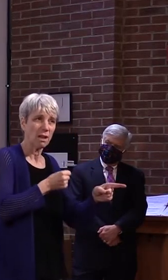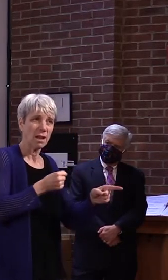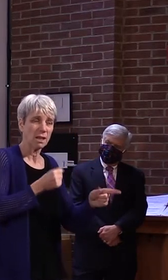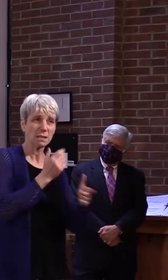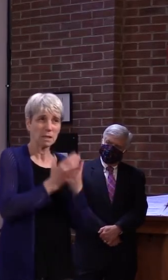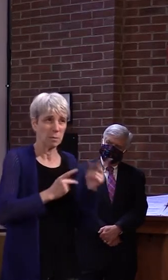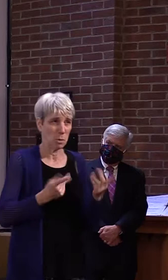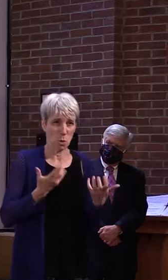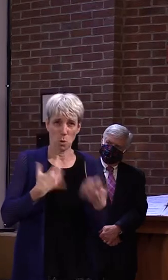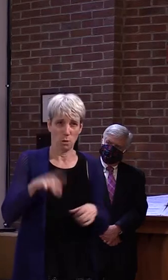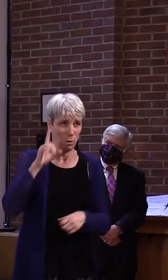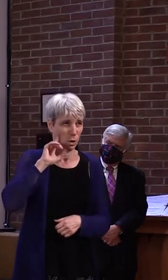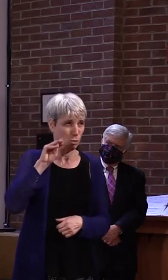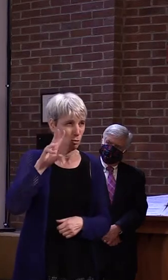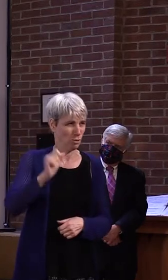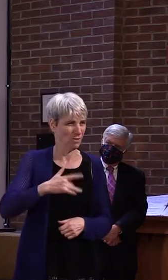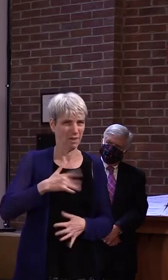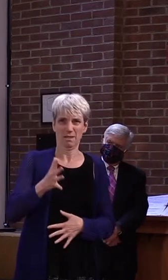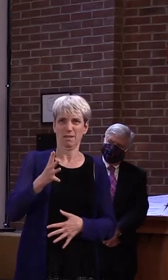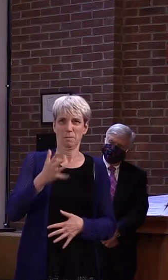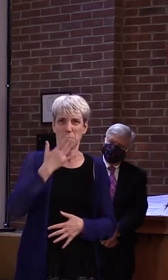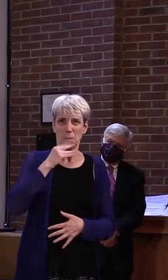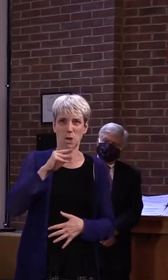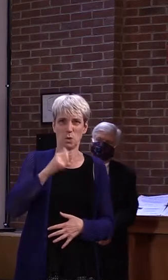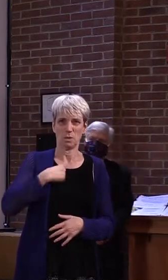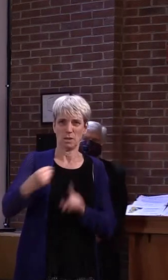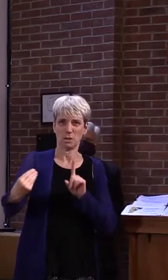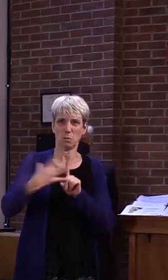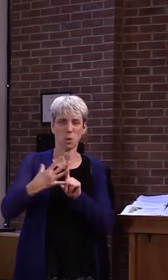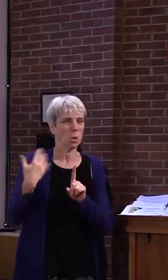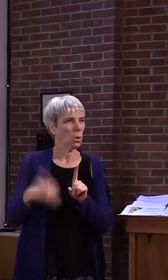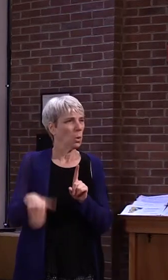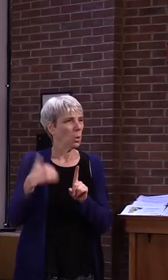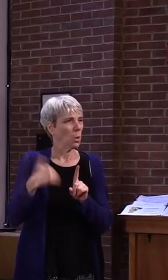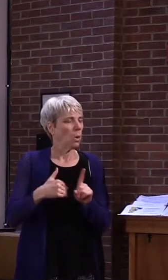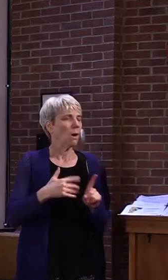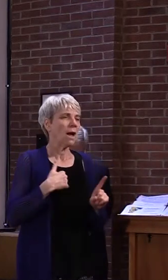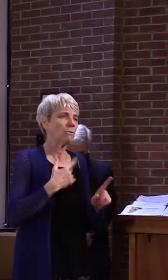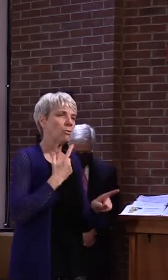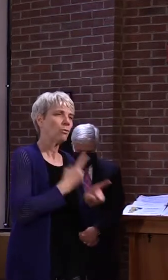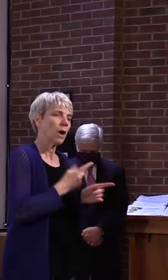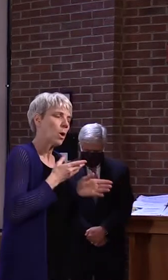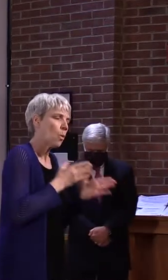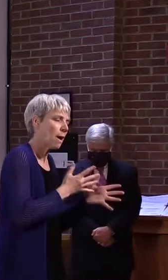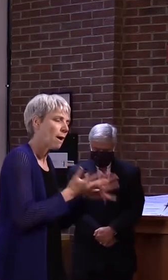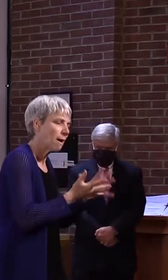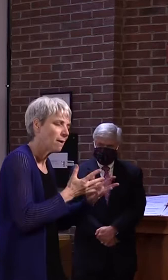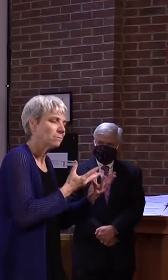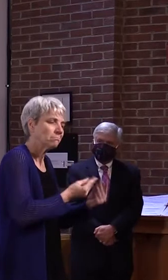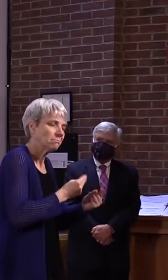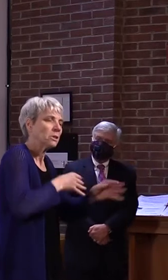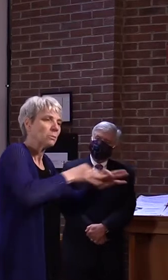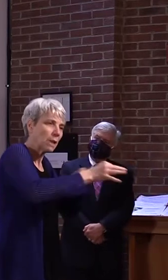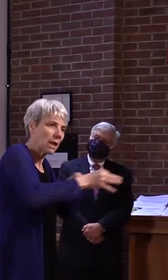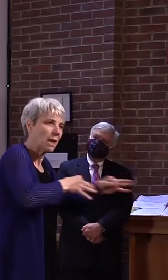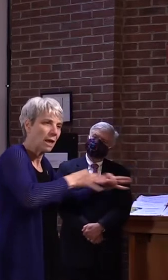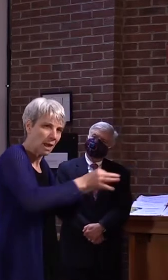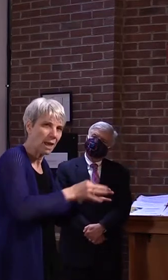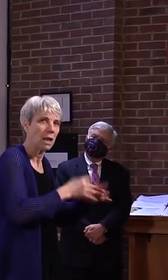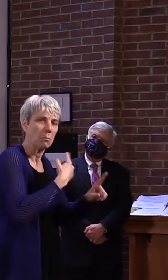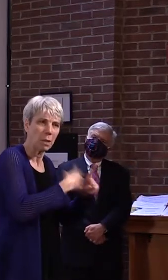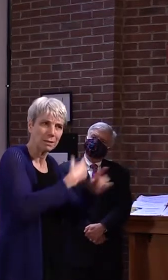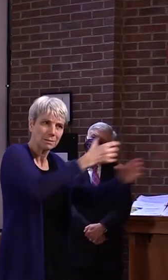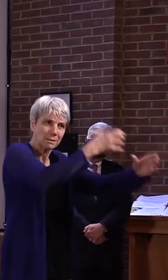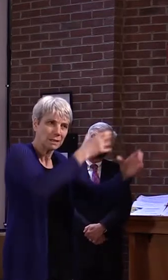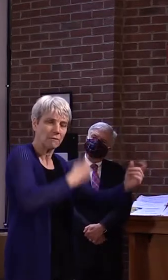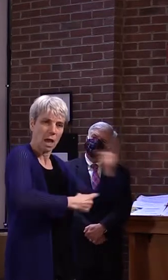they generally don't want to hear. If you test positive for COVID-19, contact tracers will ask you questions